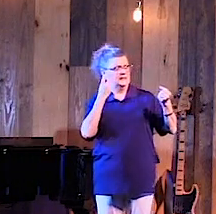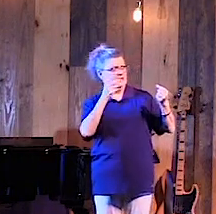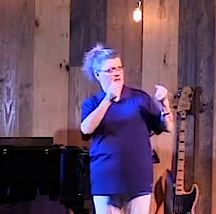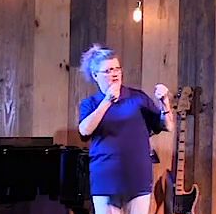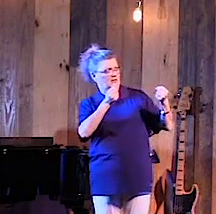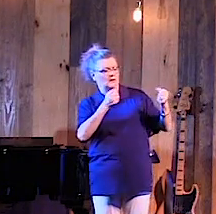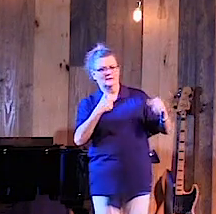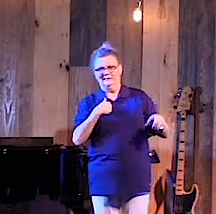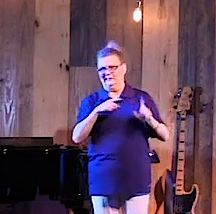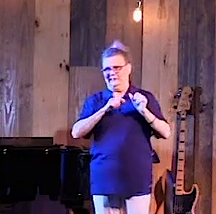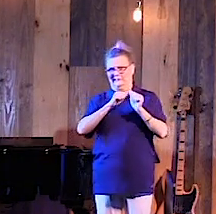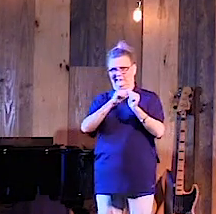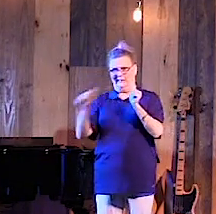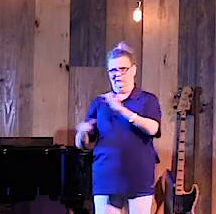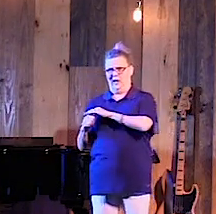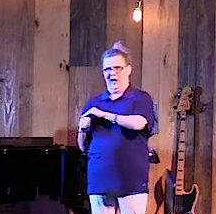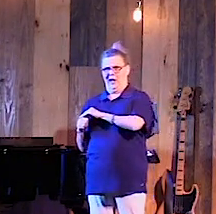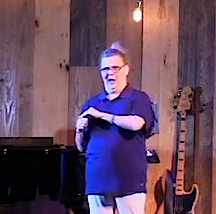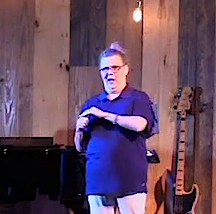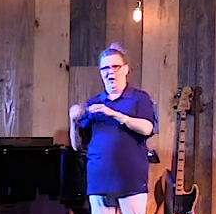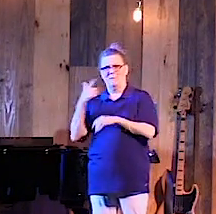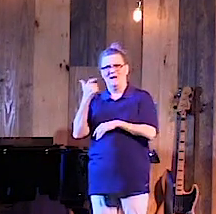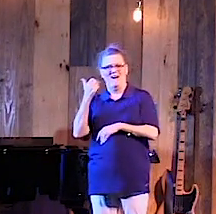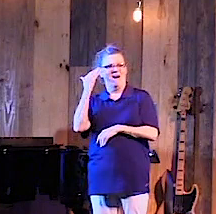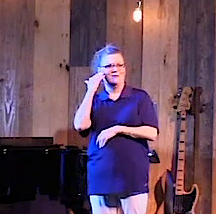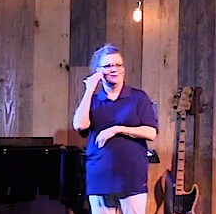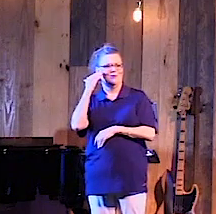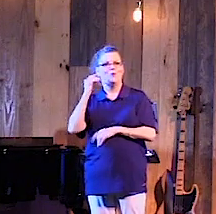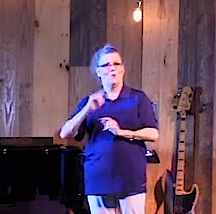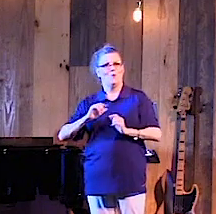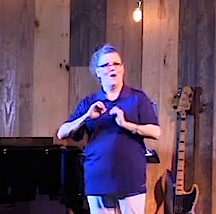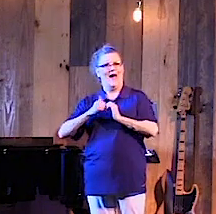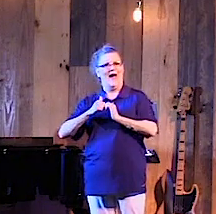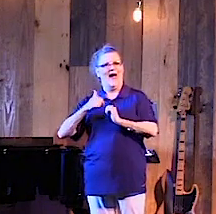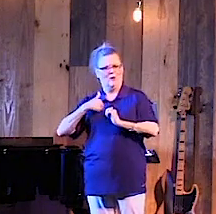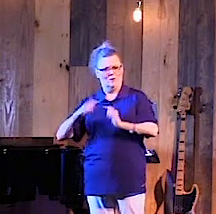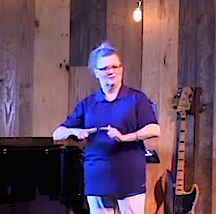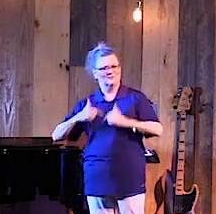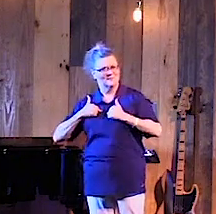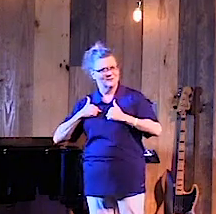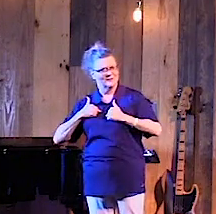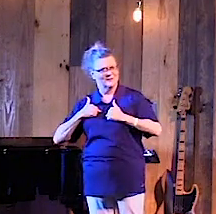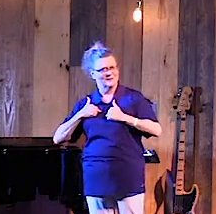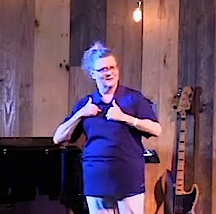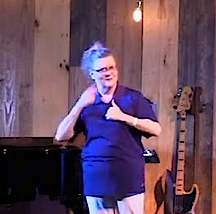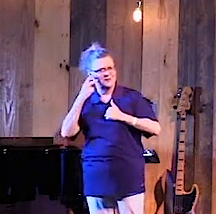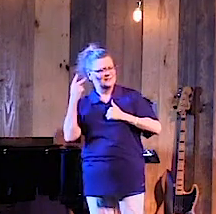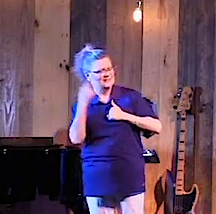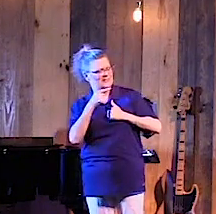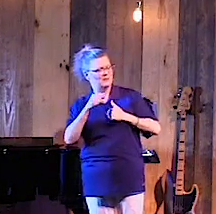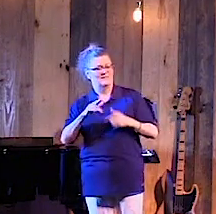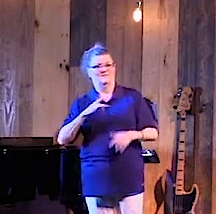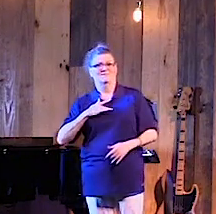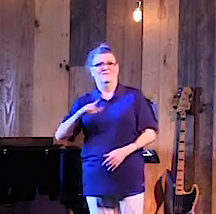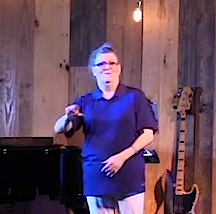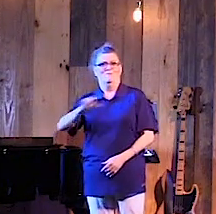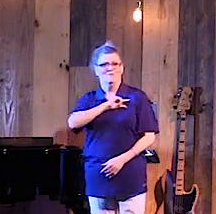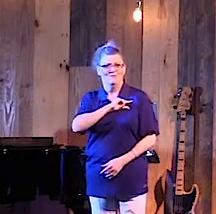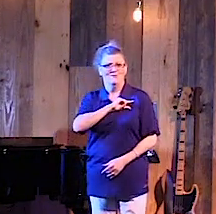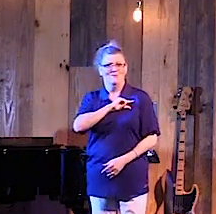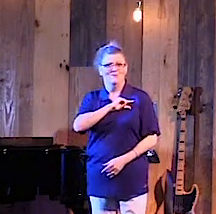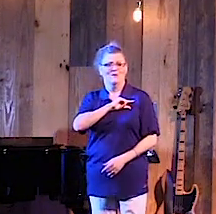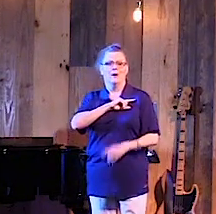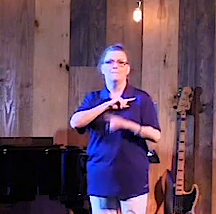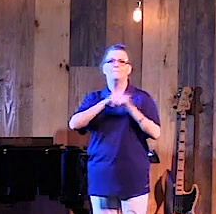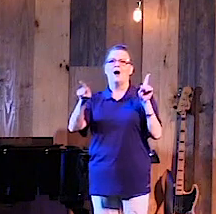hide from them. Because I knew how I was living. And just seeing them brought conviction to my heart. But